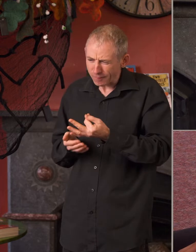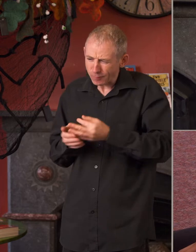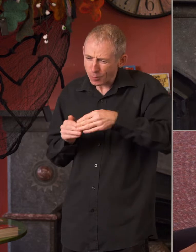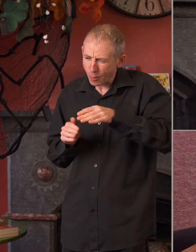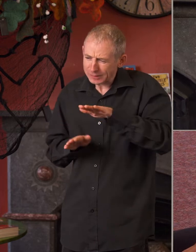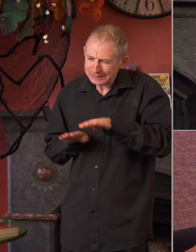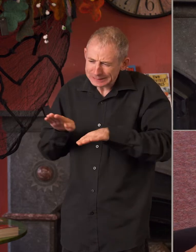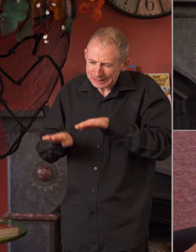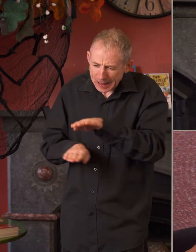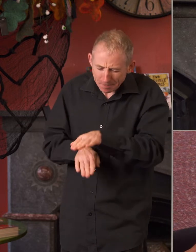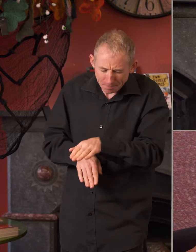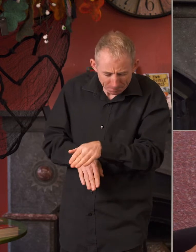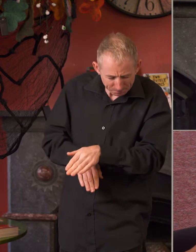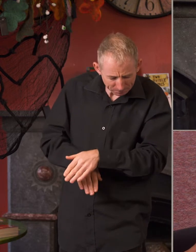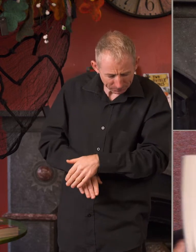steps.